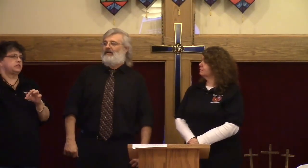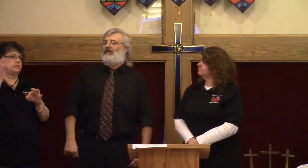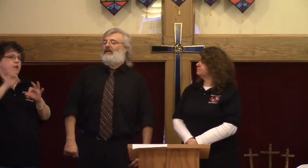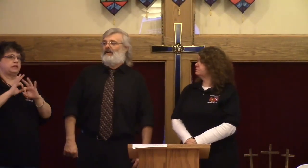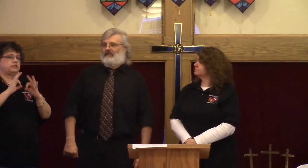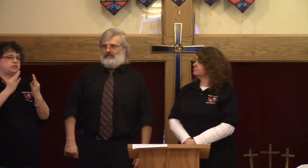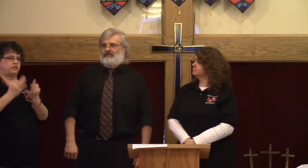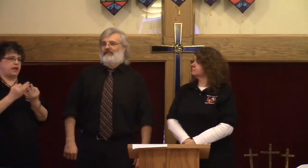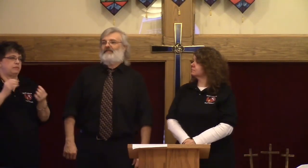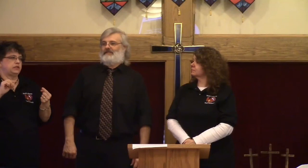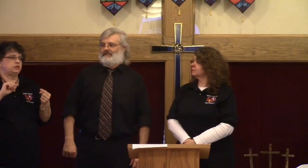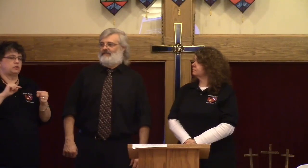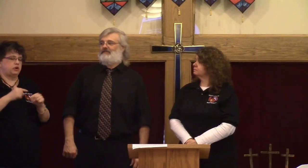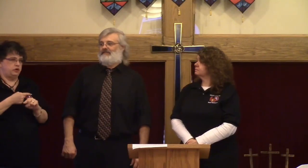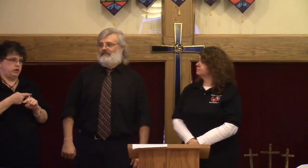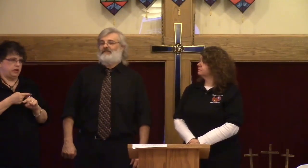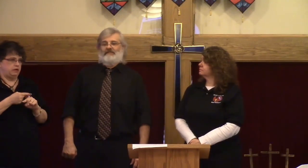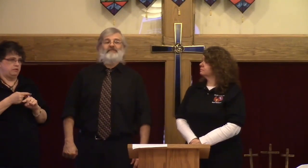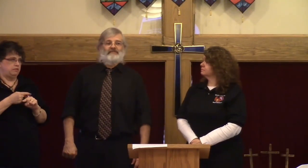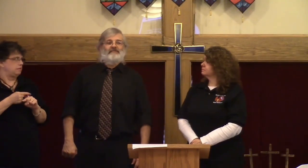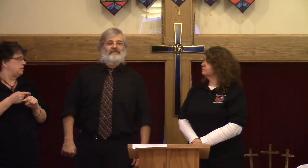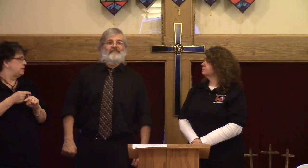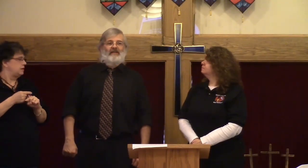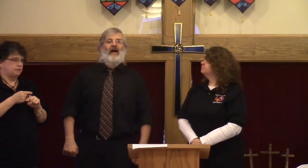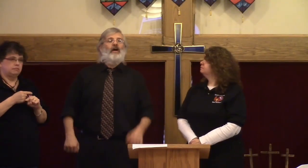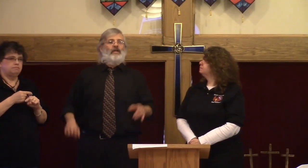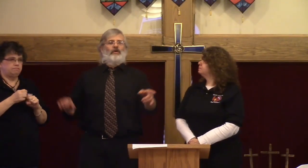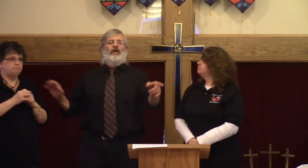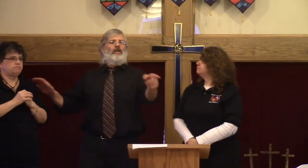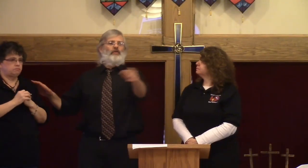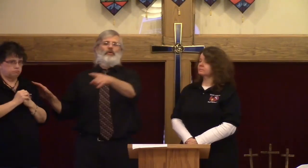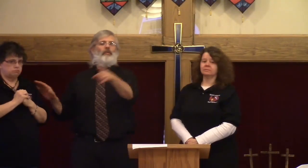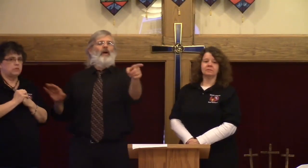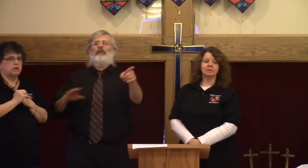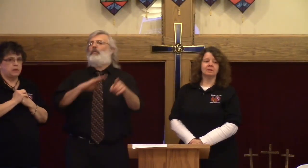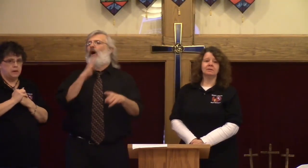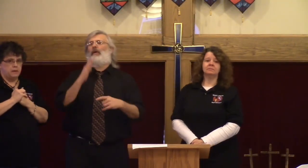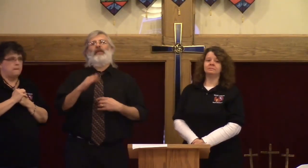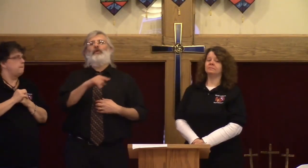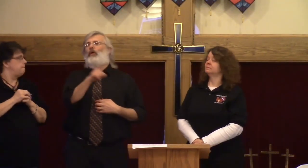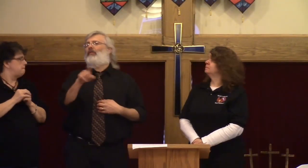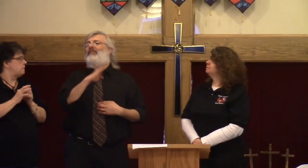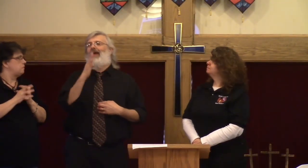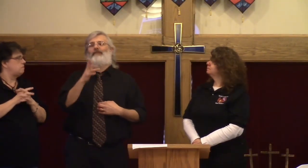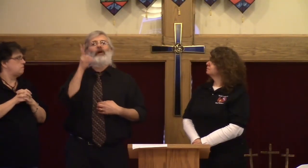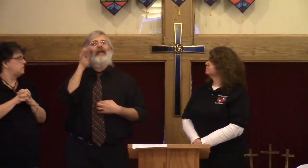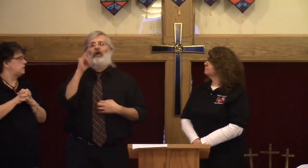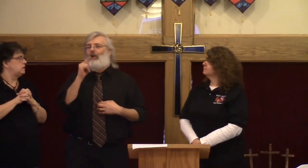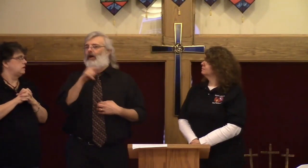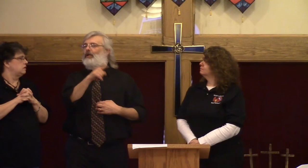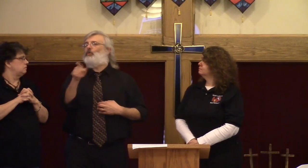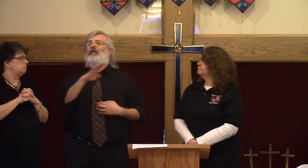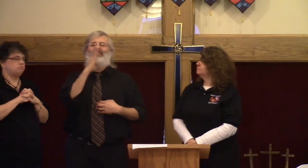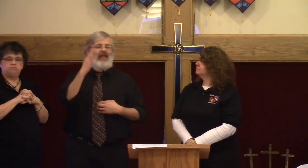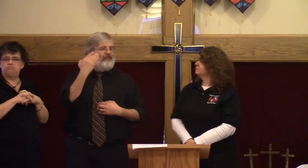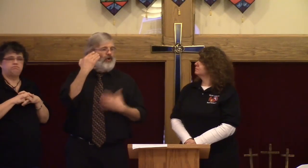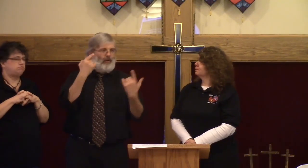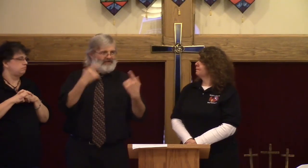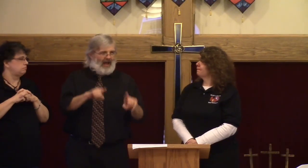and pastors' families who are hurting. Yeah, you probably you will never hear about it. You will never know what's